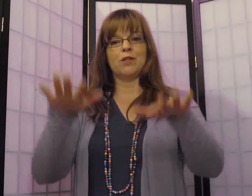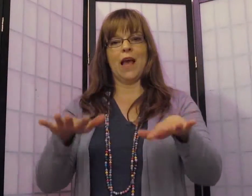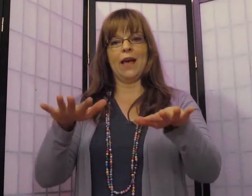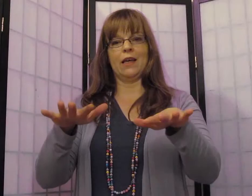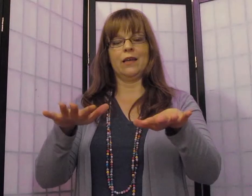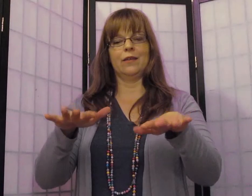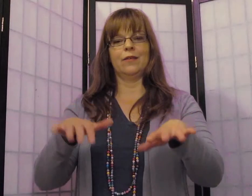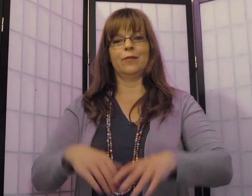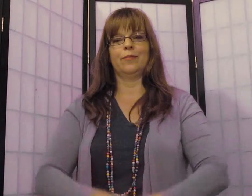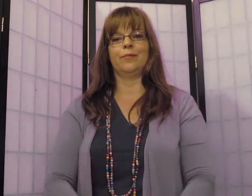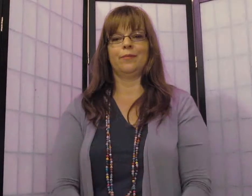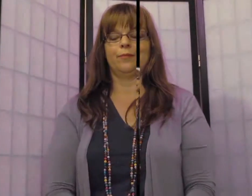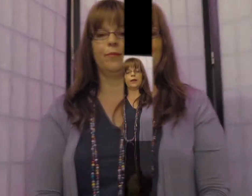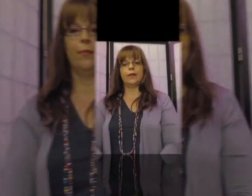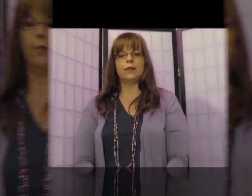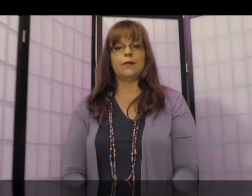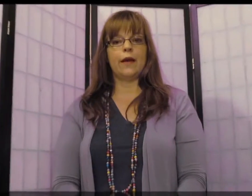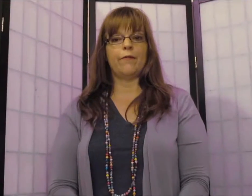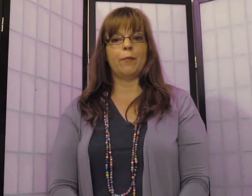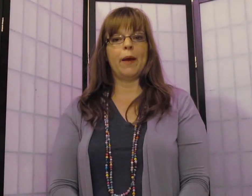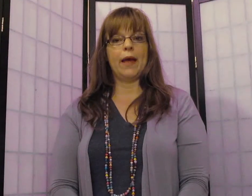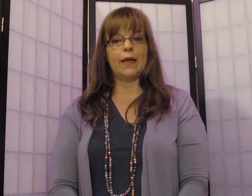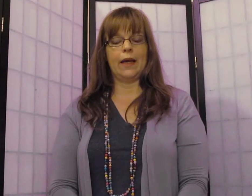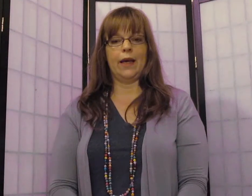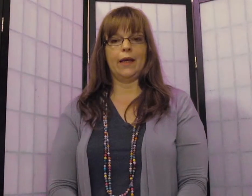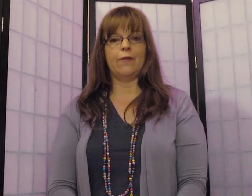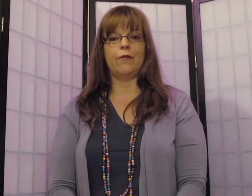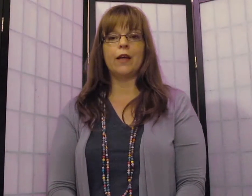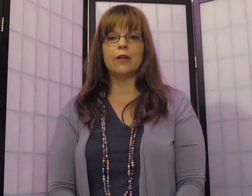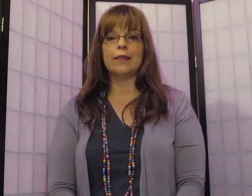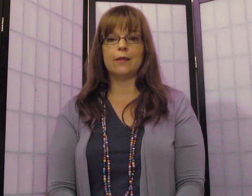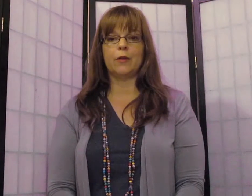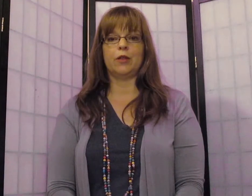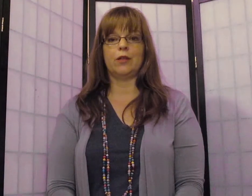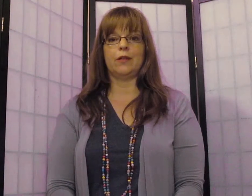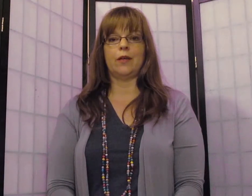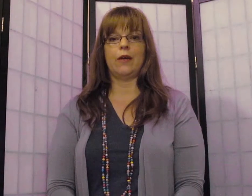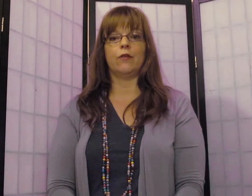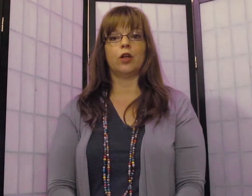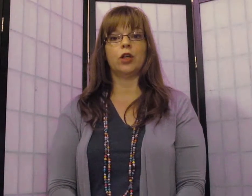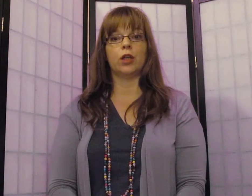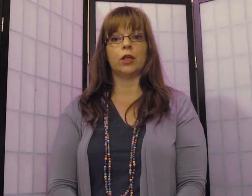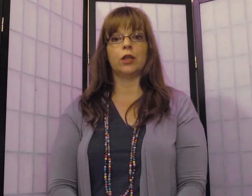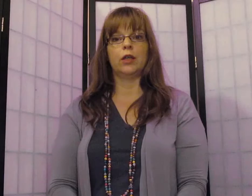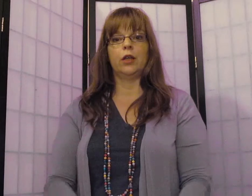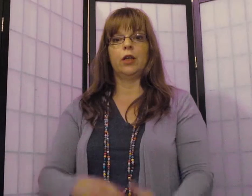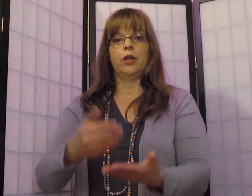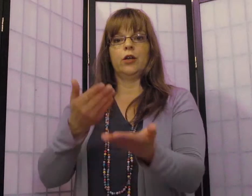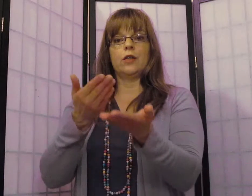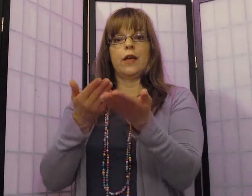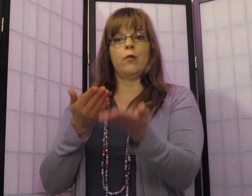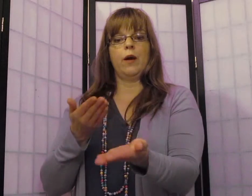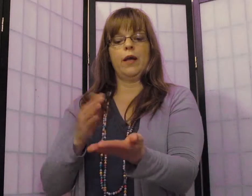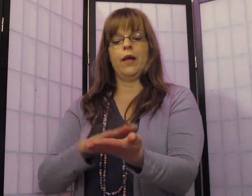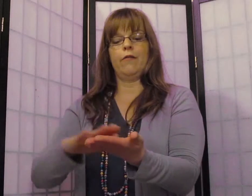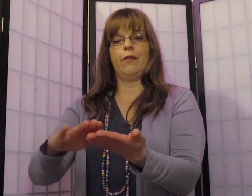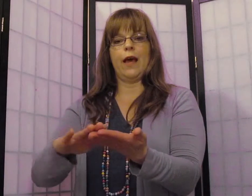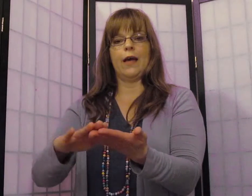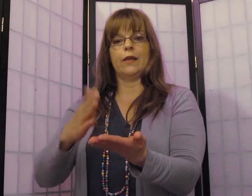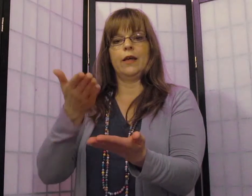flapjack. And then the sign for pancake is very similar to the sign for cook. You're going to take one hand flat,